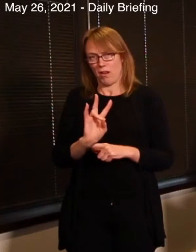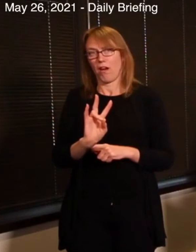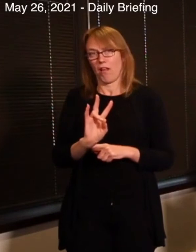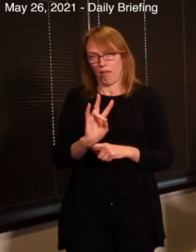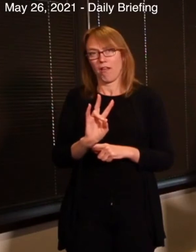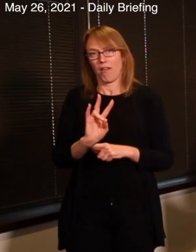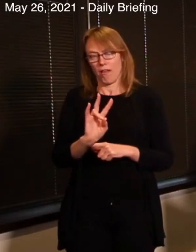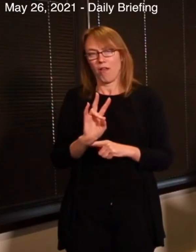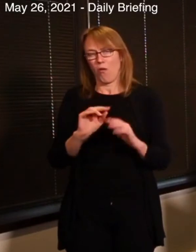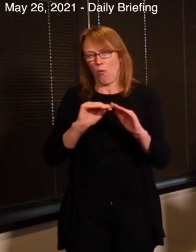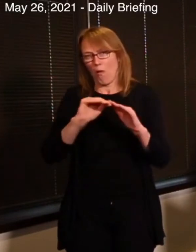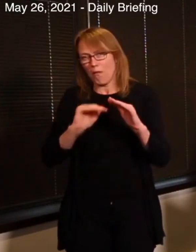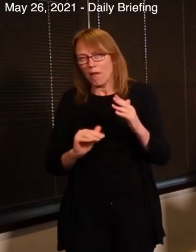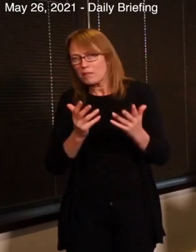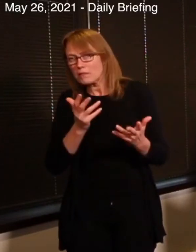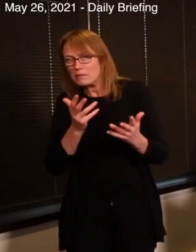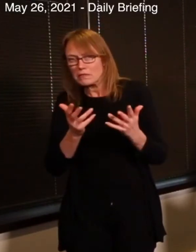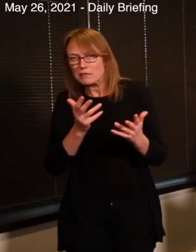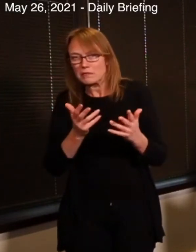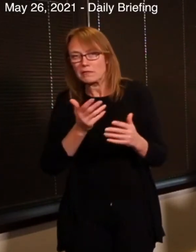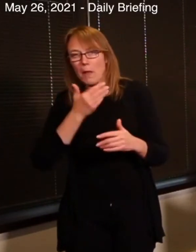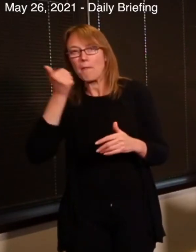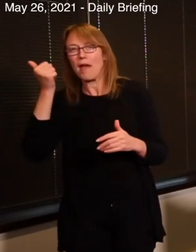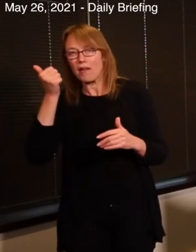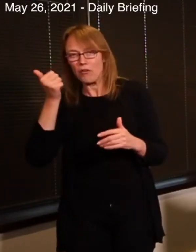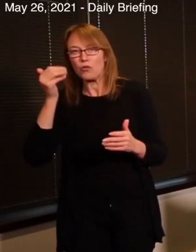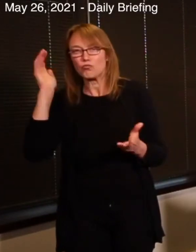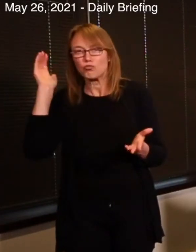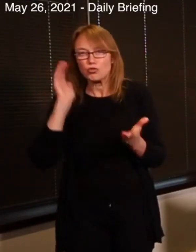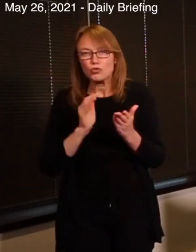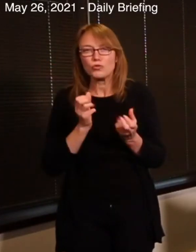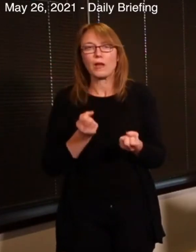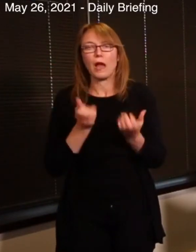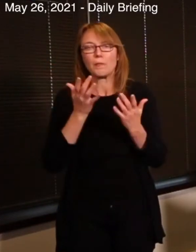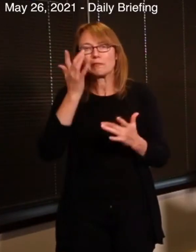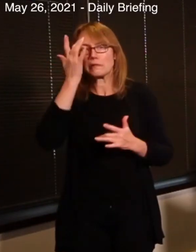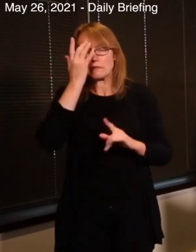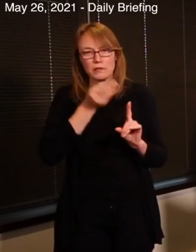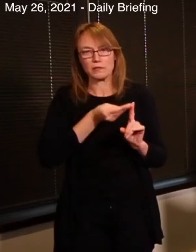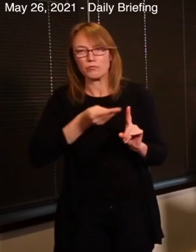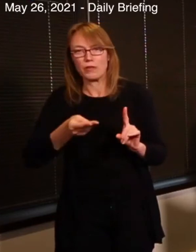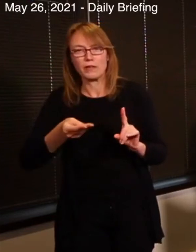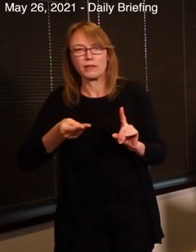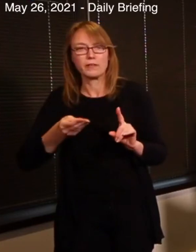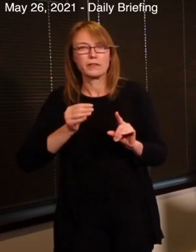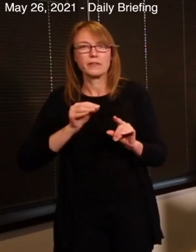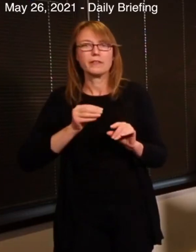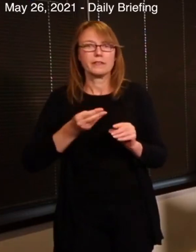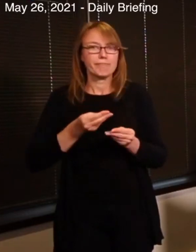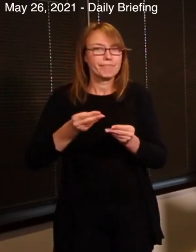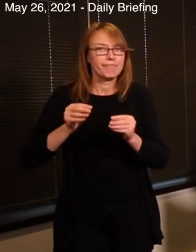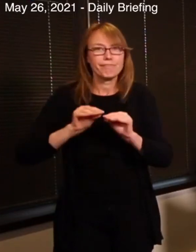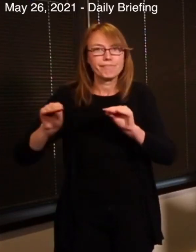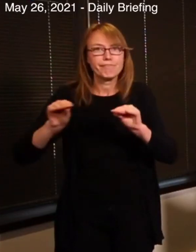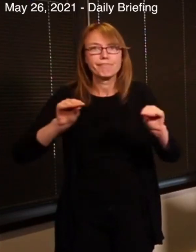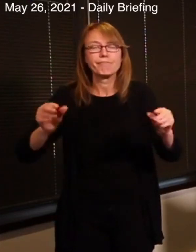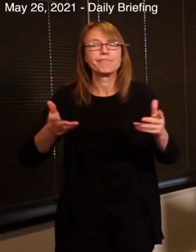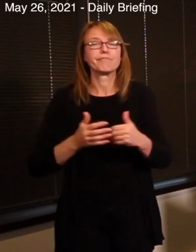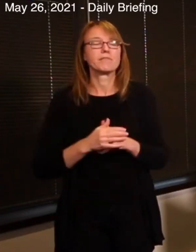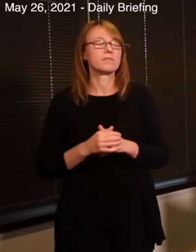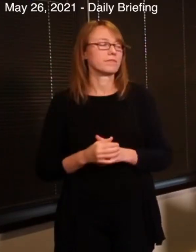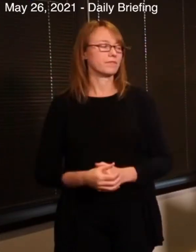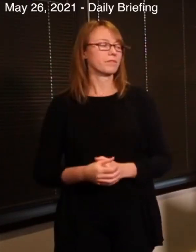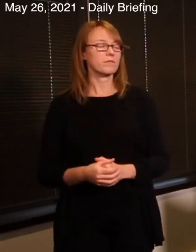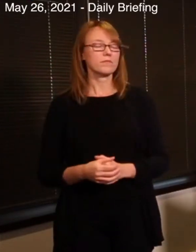the community. Okay, so I'm just going to pick up where I left off with my comments, and that is sort of fits well with the last data that we looked